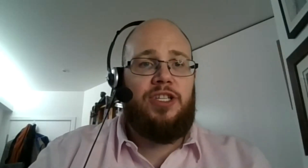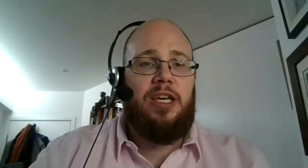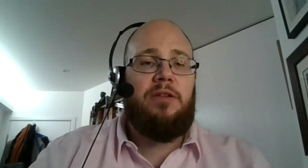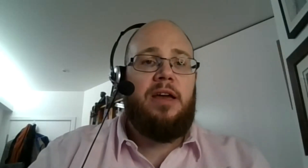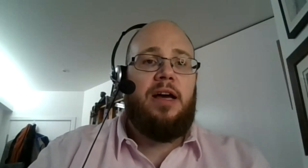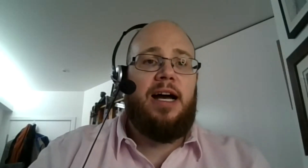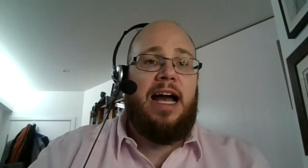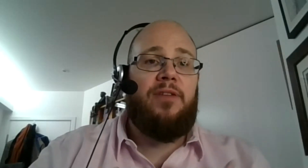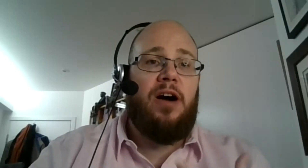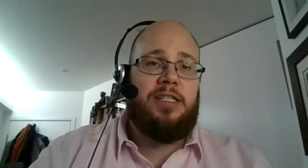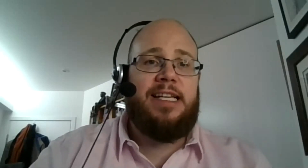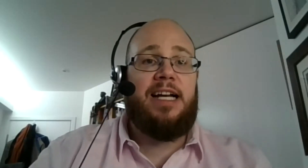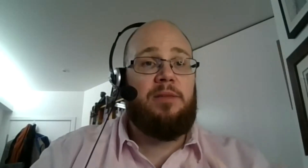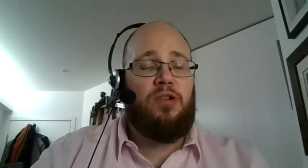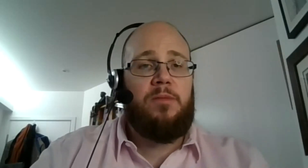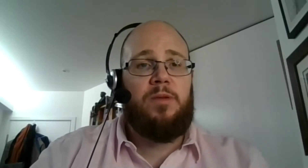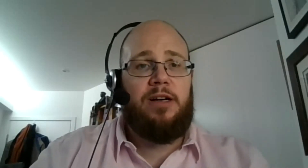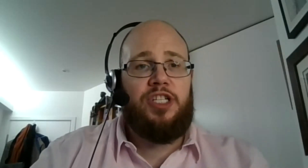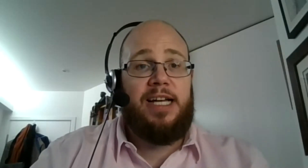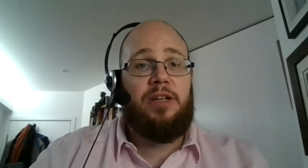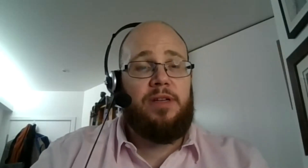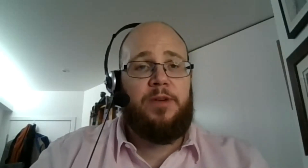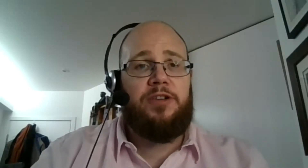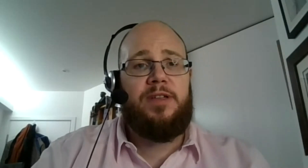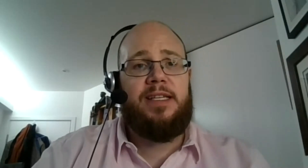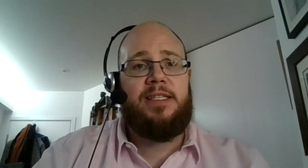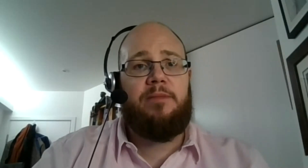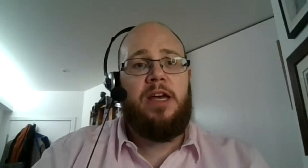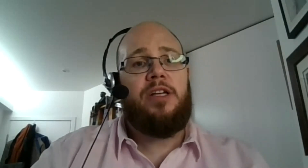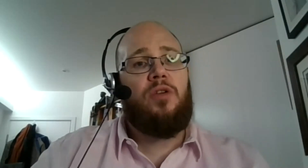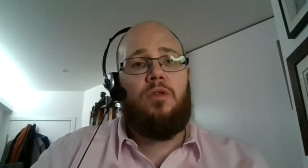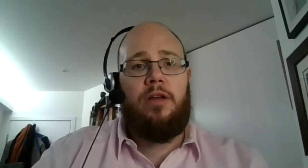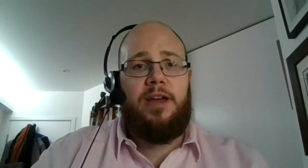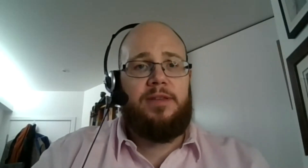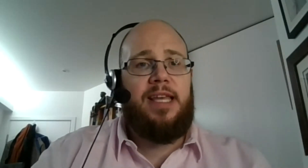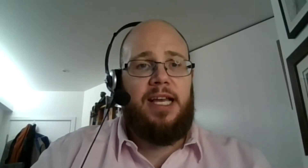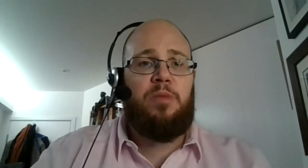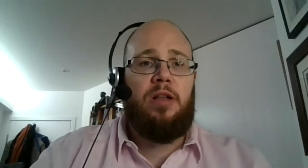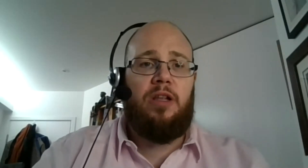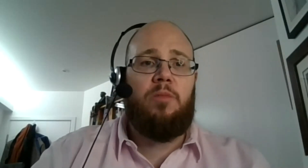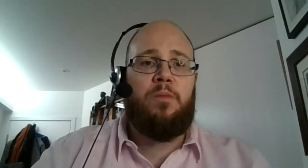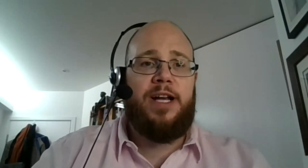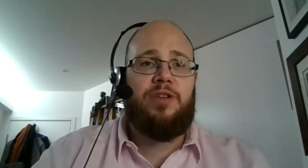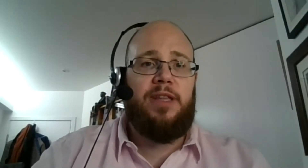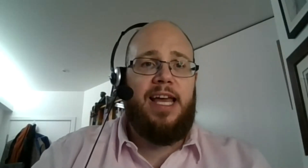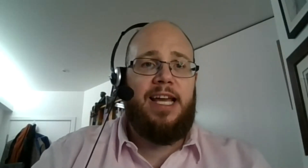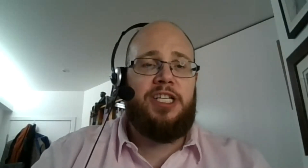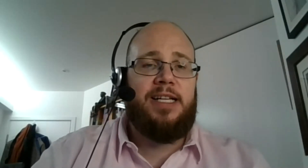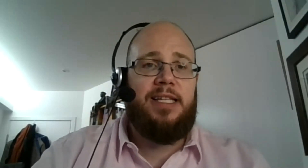to have heart attacks and problems with our chest, our respiratory system. So all of those things put a lot more pressure on the NHS in